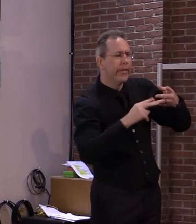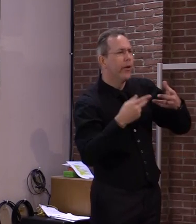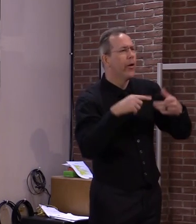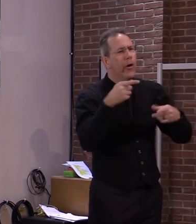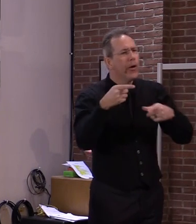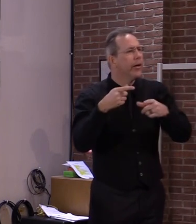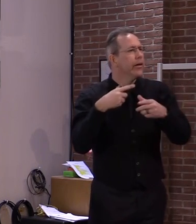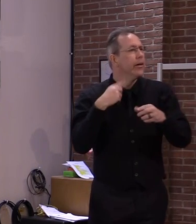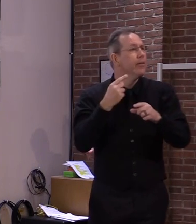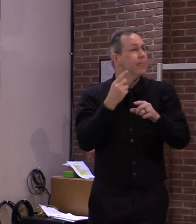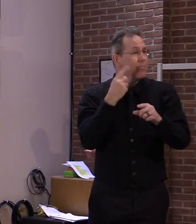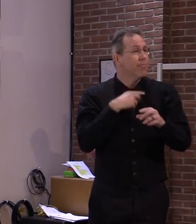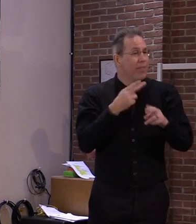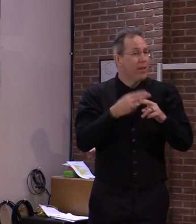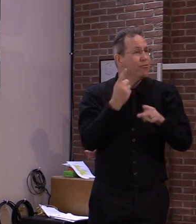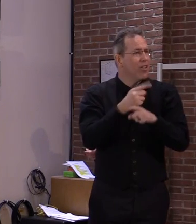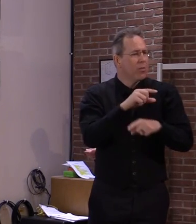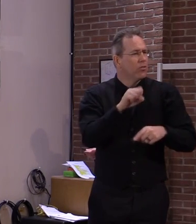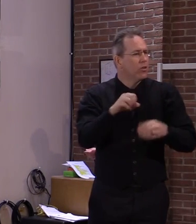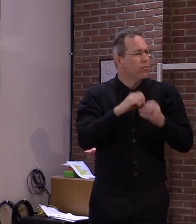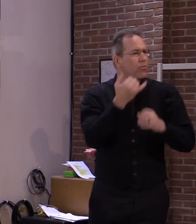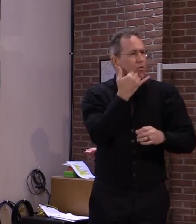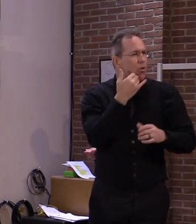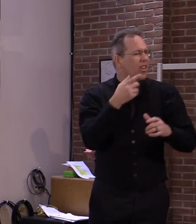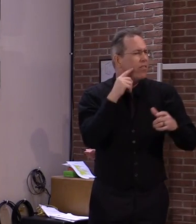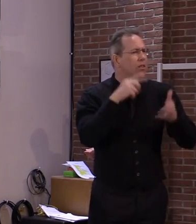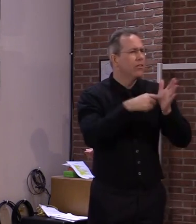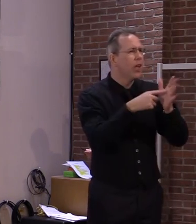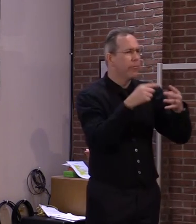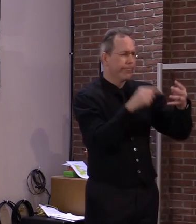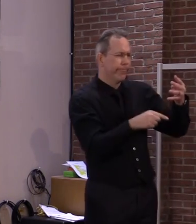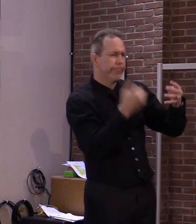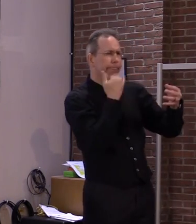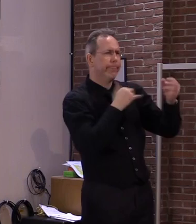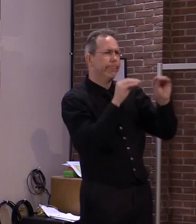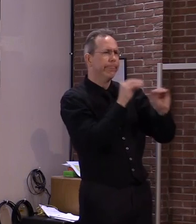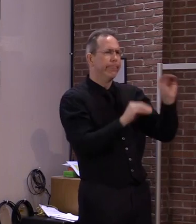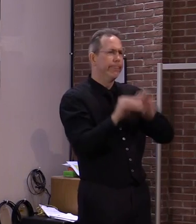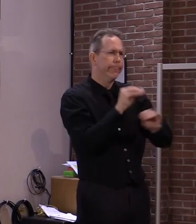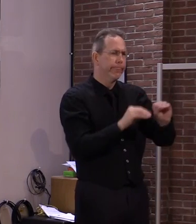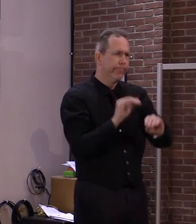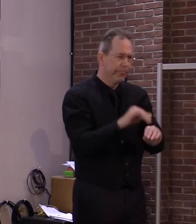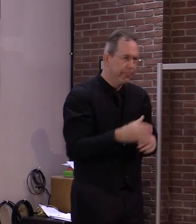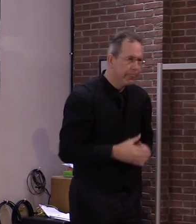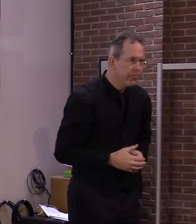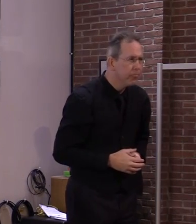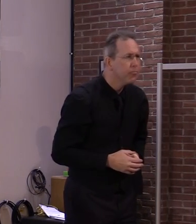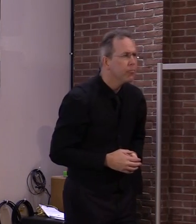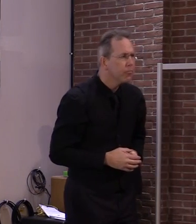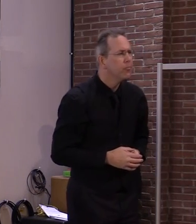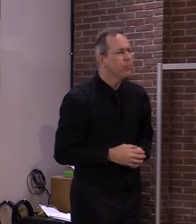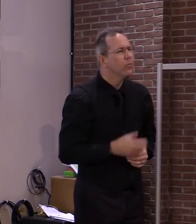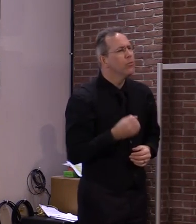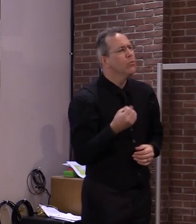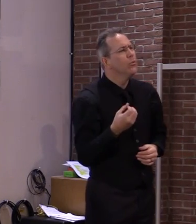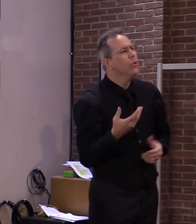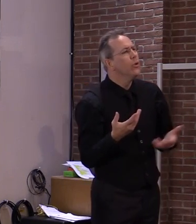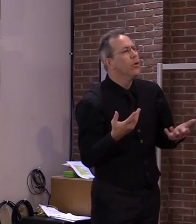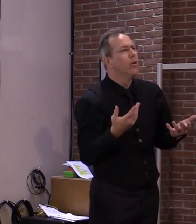So I think from that perspective, we're looking at the big population, which is